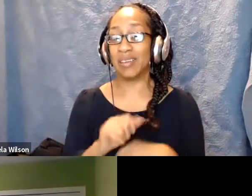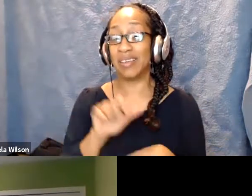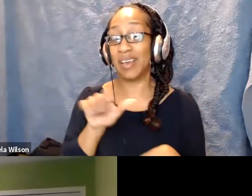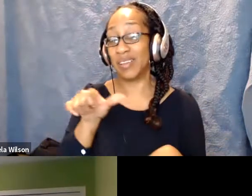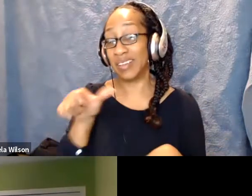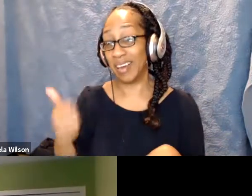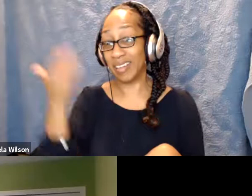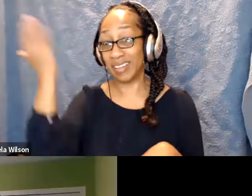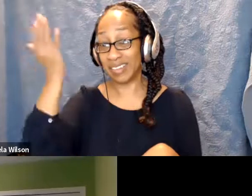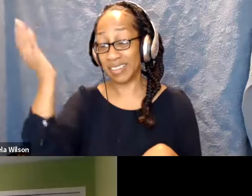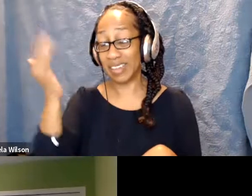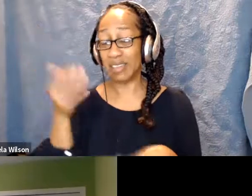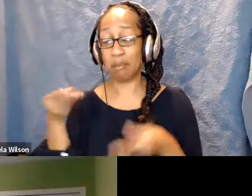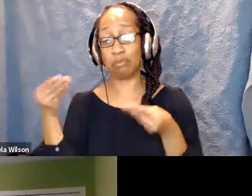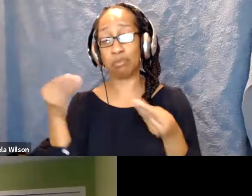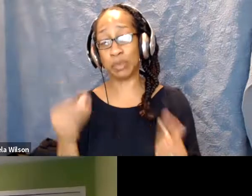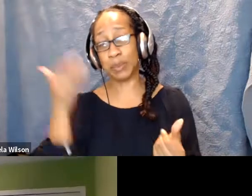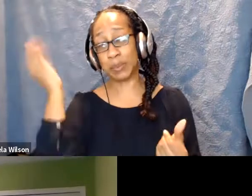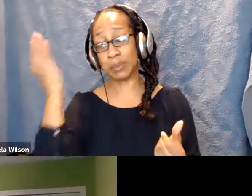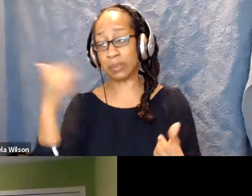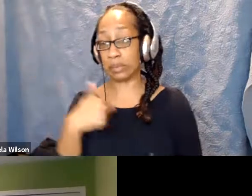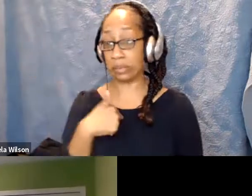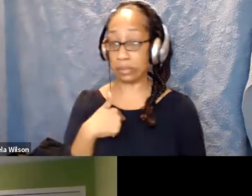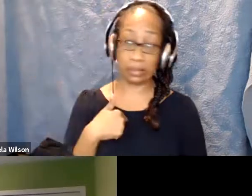colleagues who previously spoke, you'll understand why.